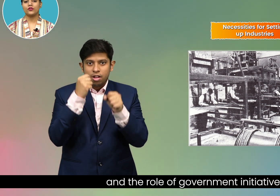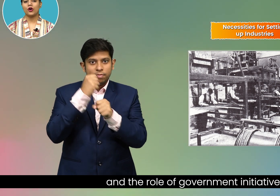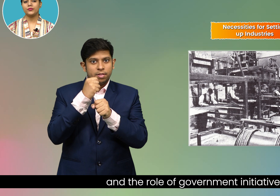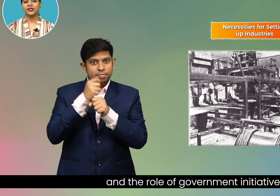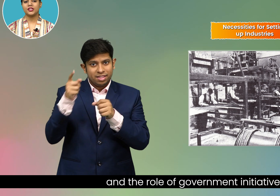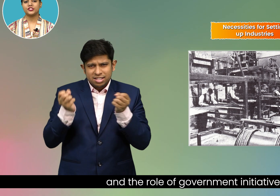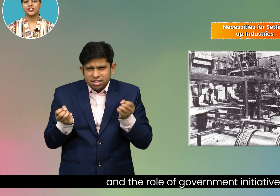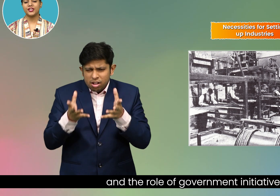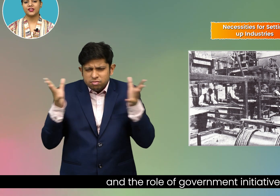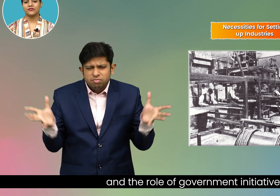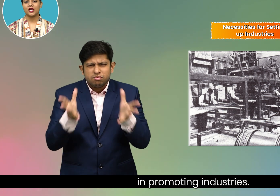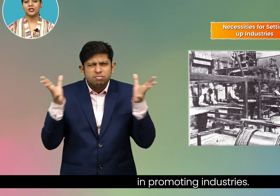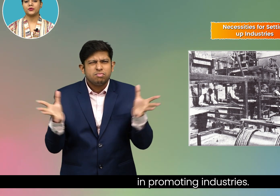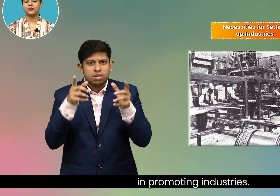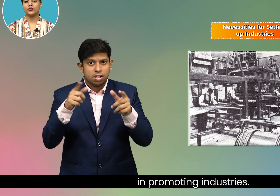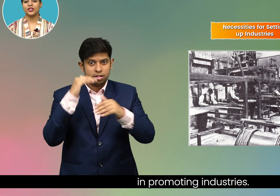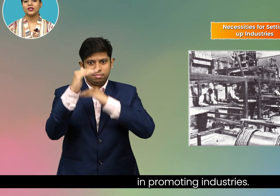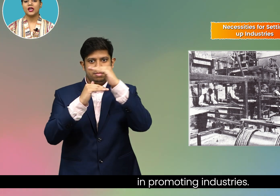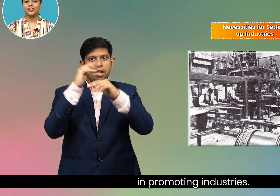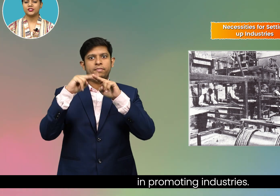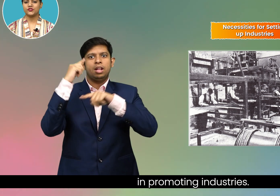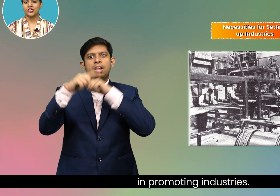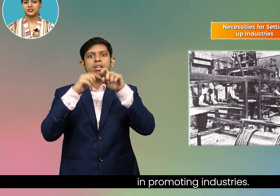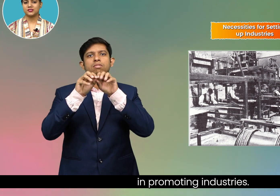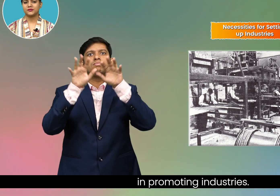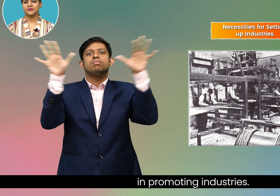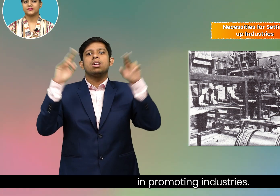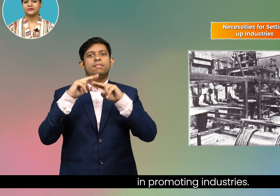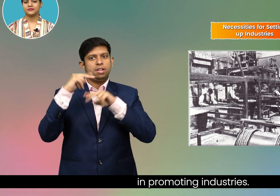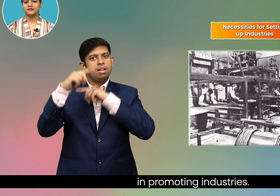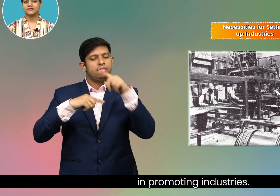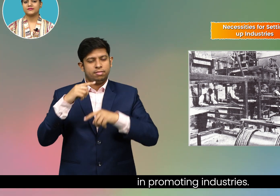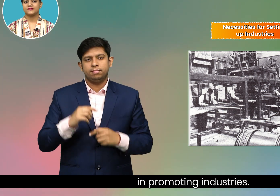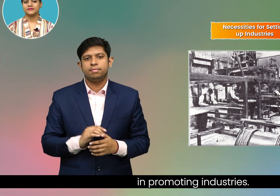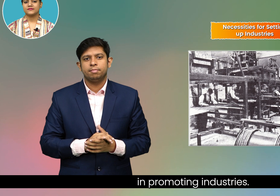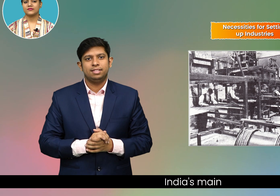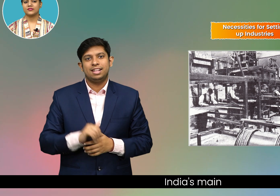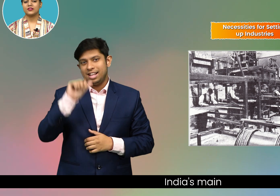role of government initiative in promoting industries.